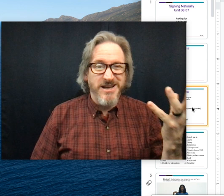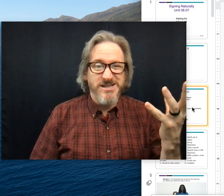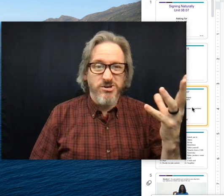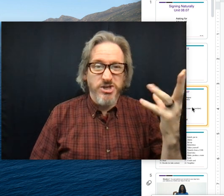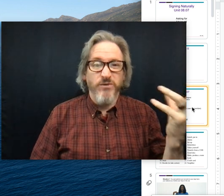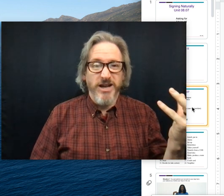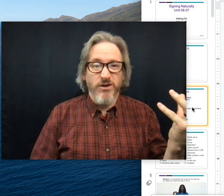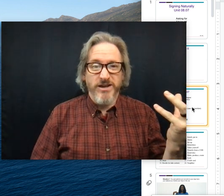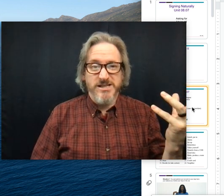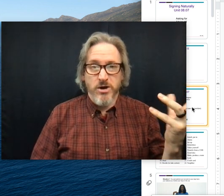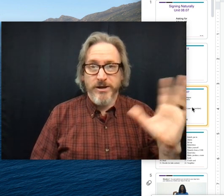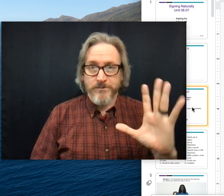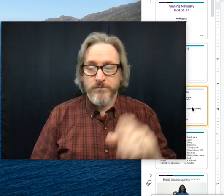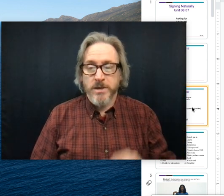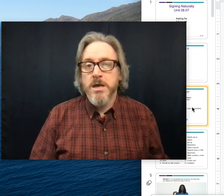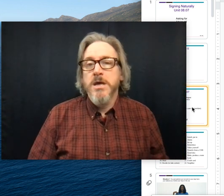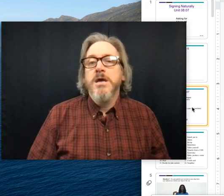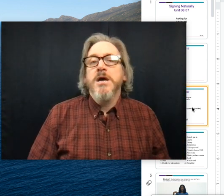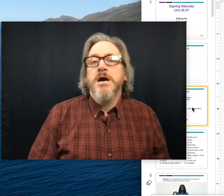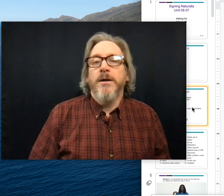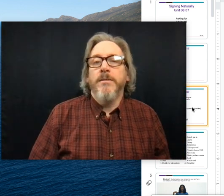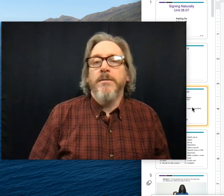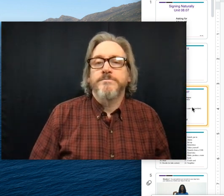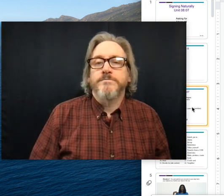probably because there's two video feeds going.